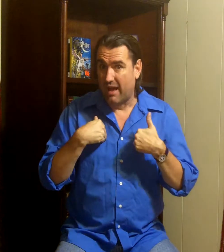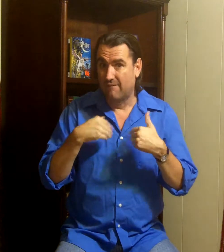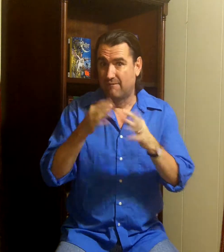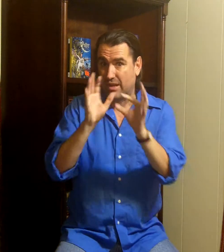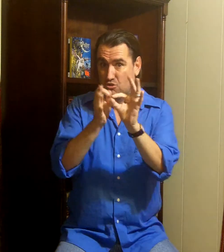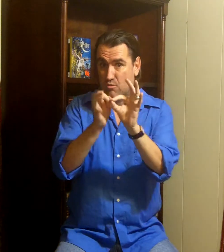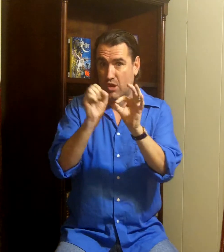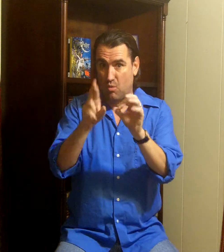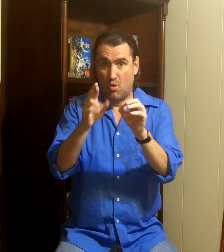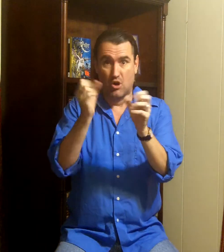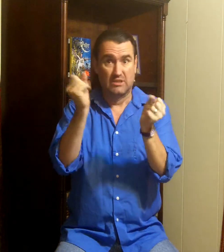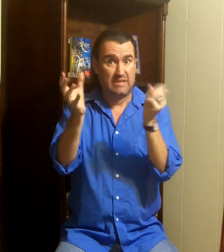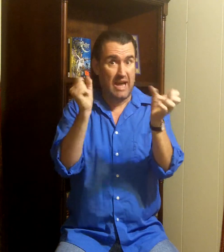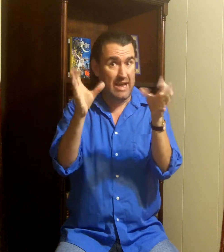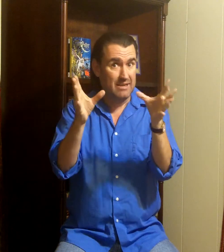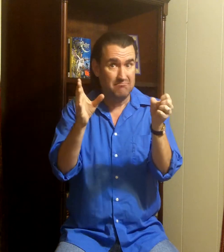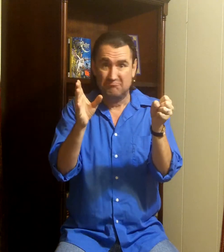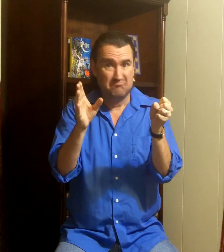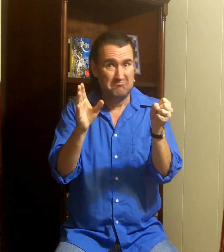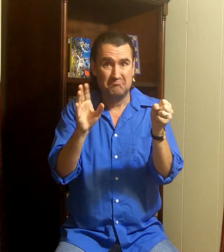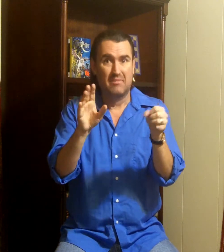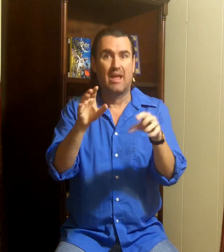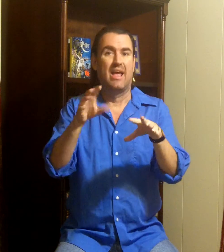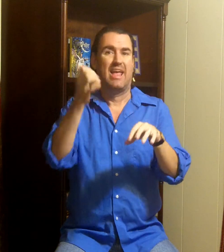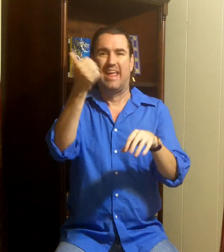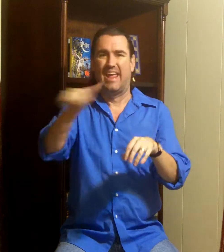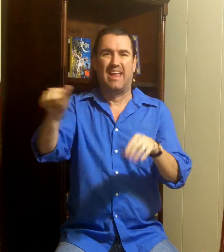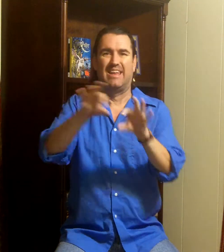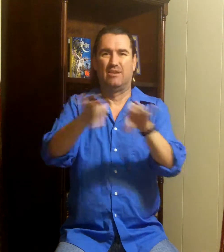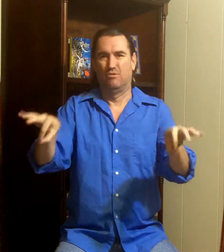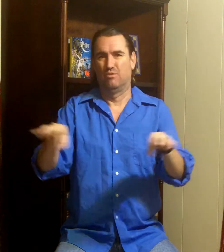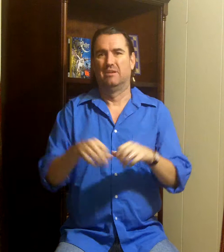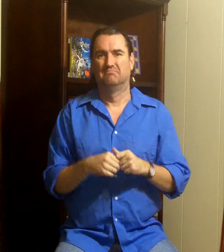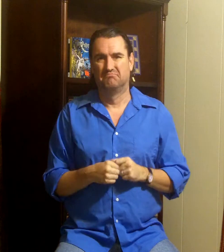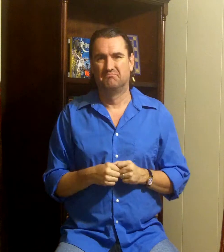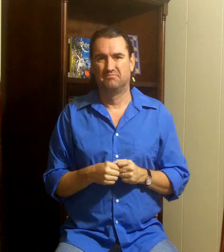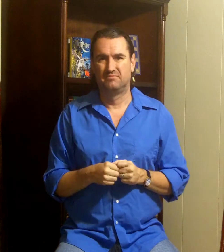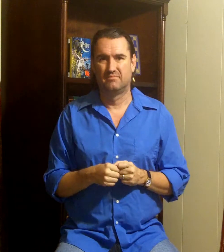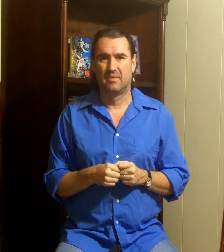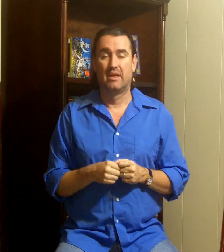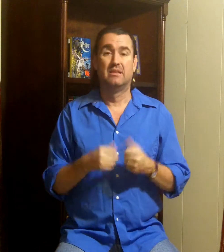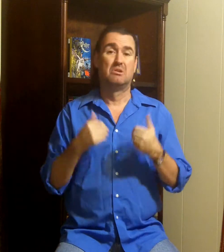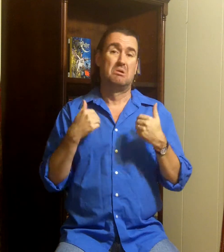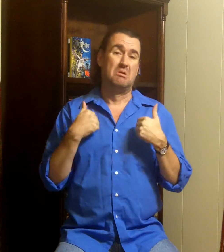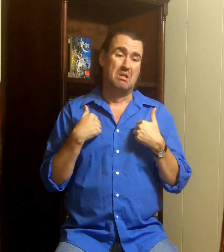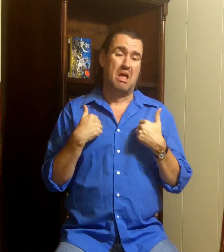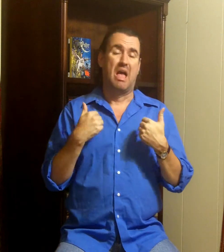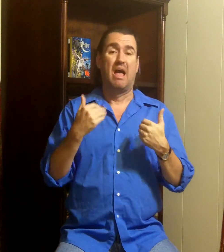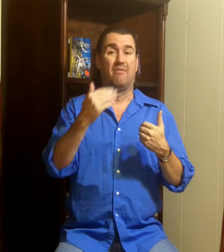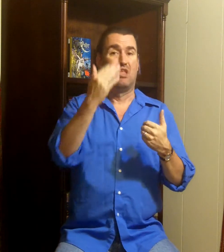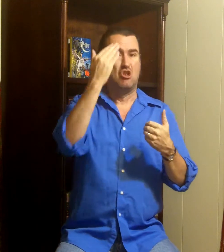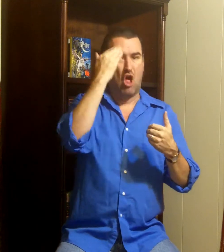The knowledge test is what you're going to do first. There are several criteria, things like linguistics, things like history of the